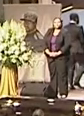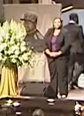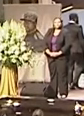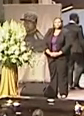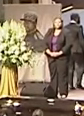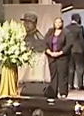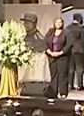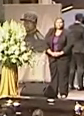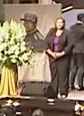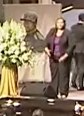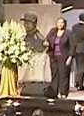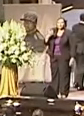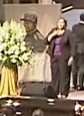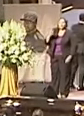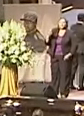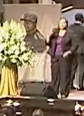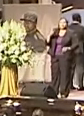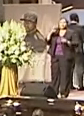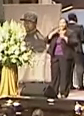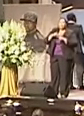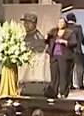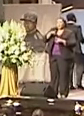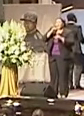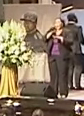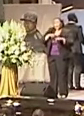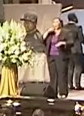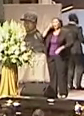There's a name you call on.